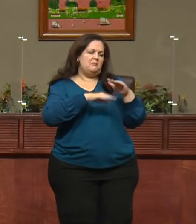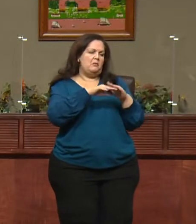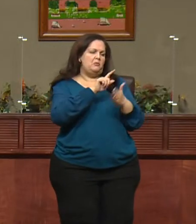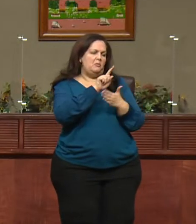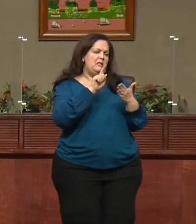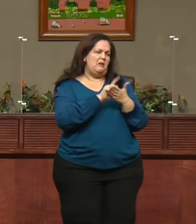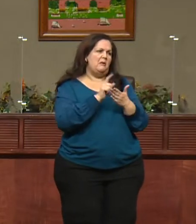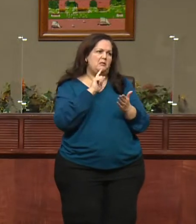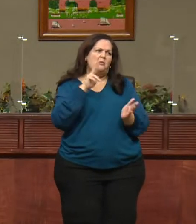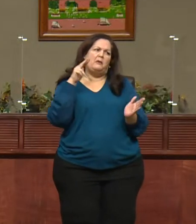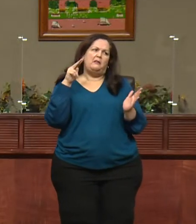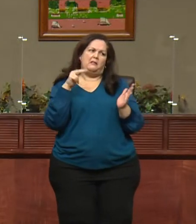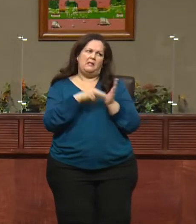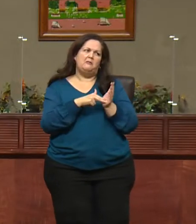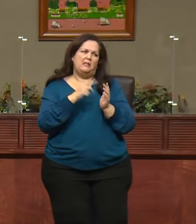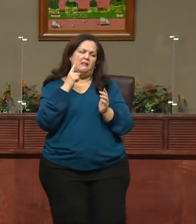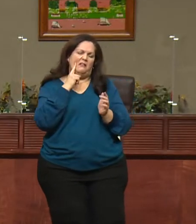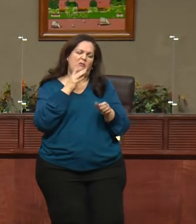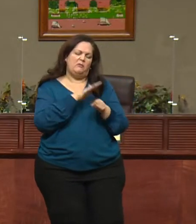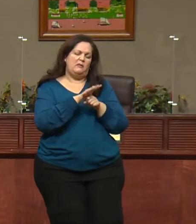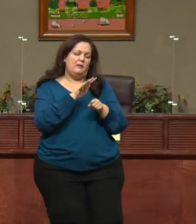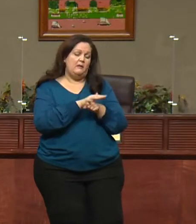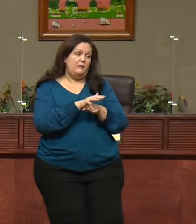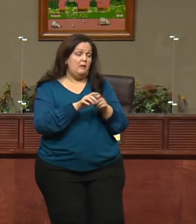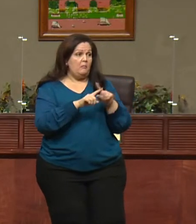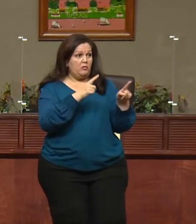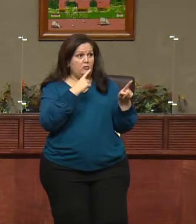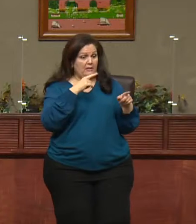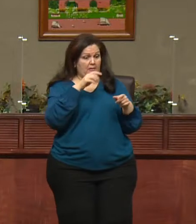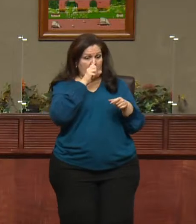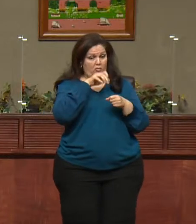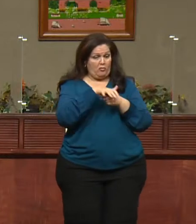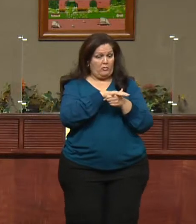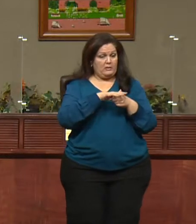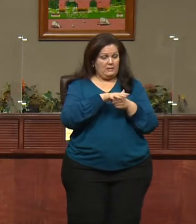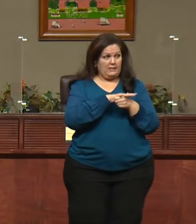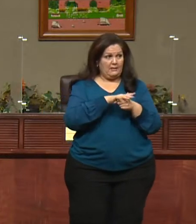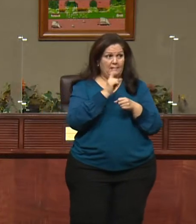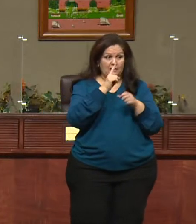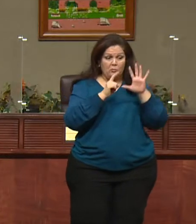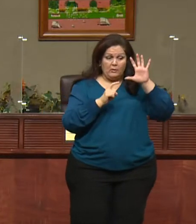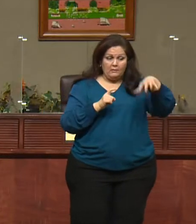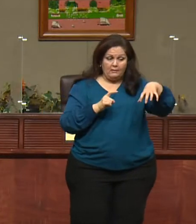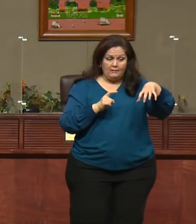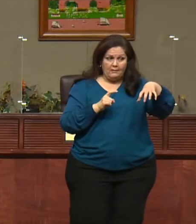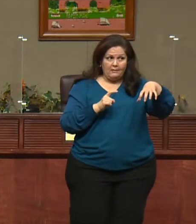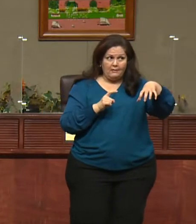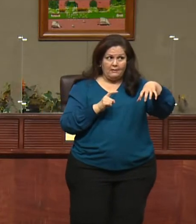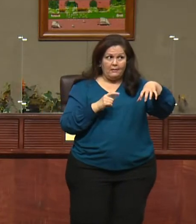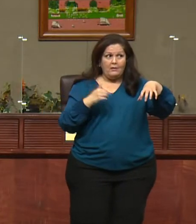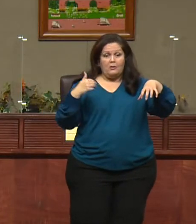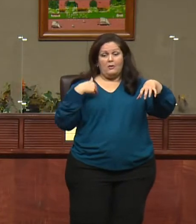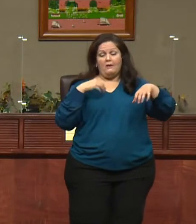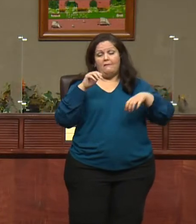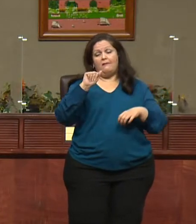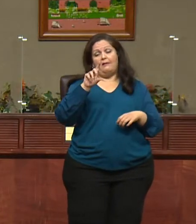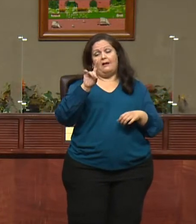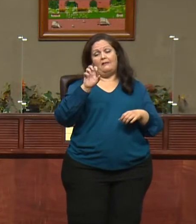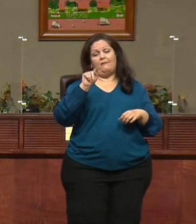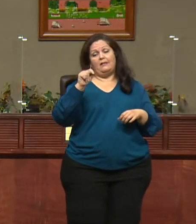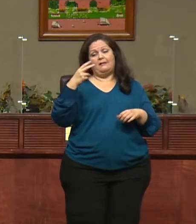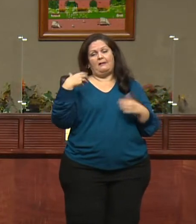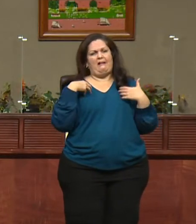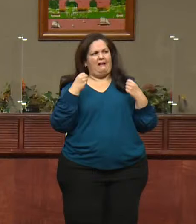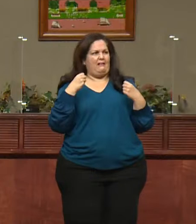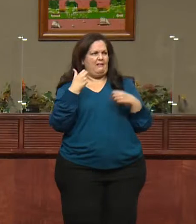3,000 is getting to that point. But now, when you say the county, that's one site. You also have Advent Health is